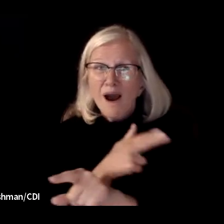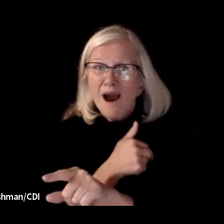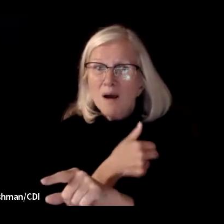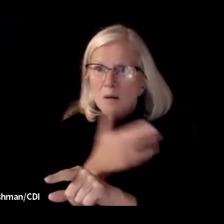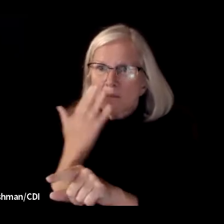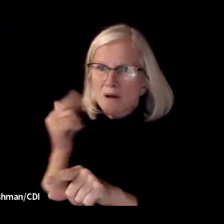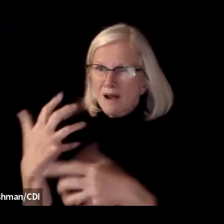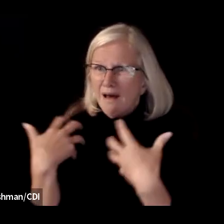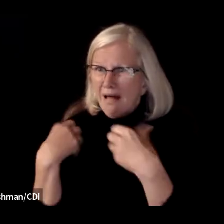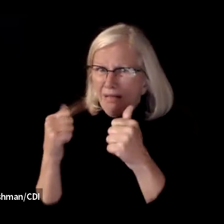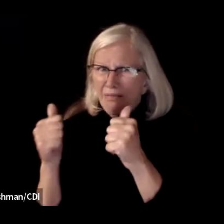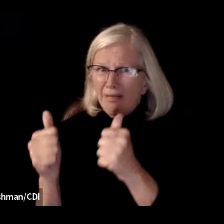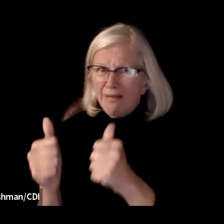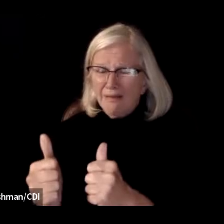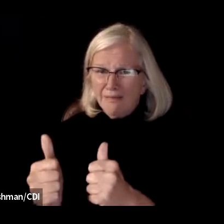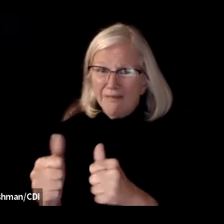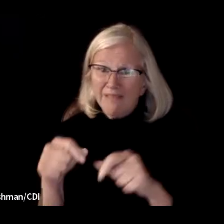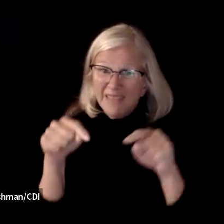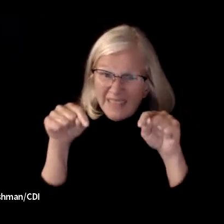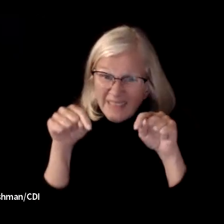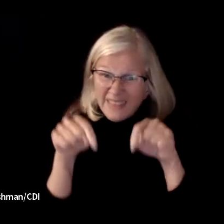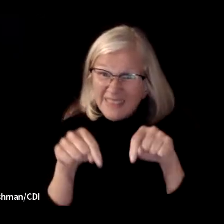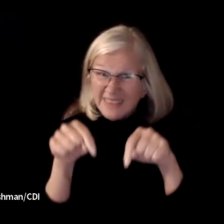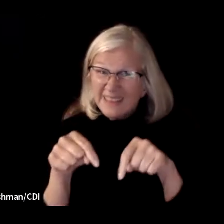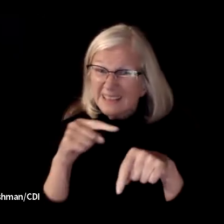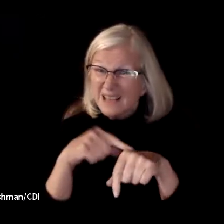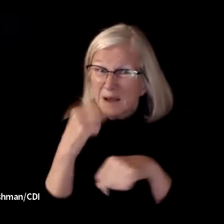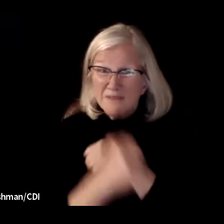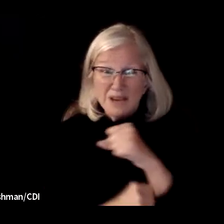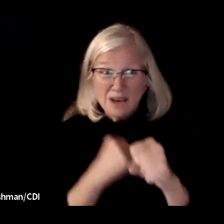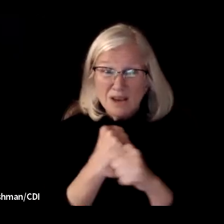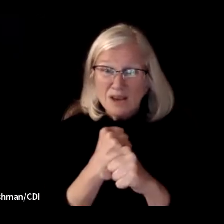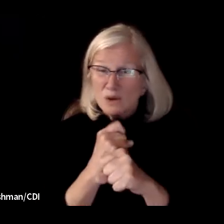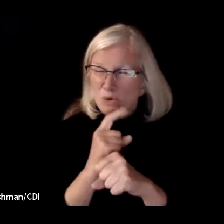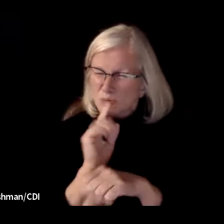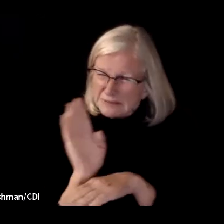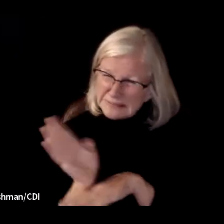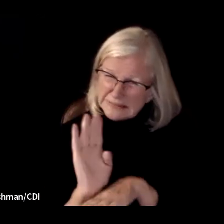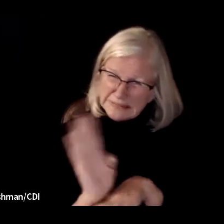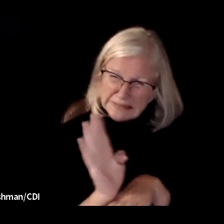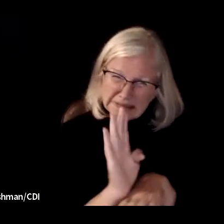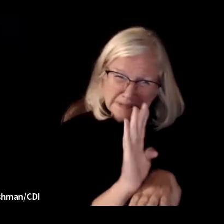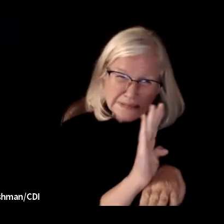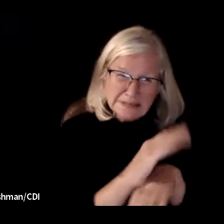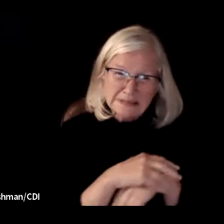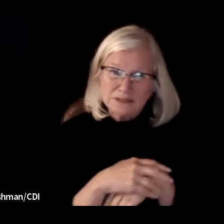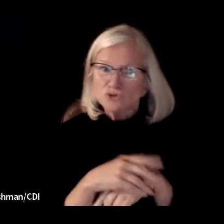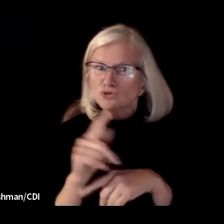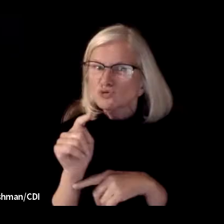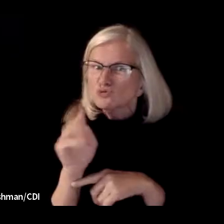season. And as Dr. Gorelick mentioned, this really,